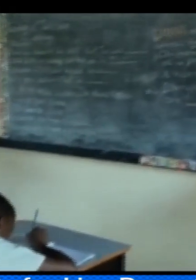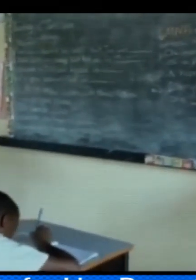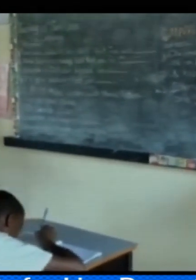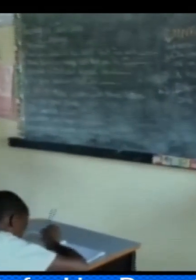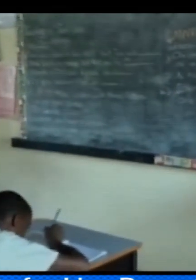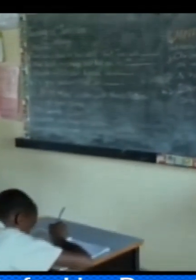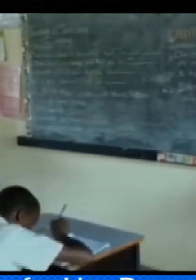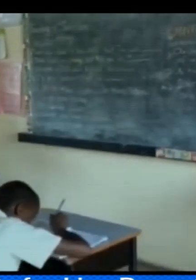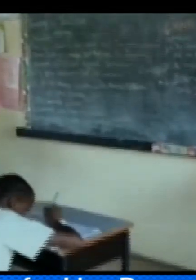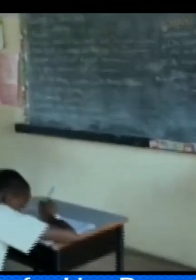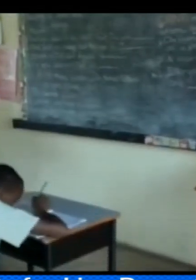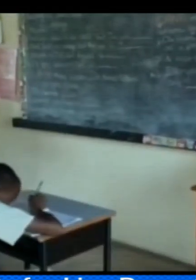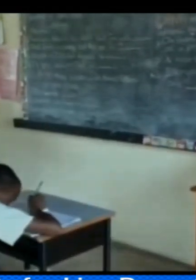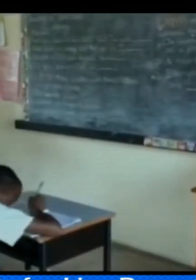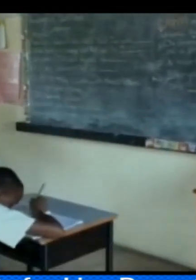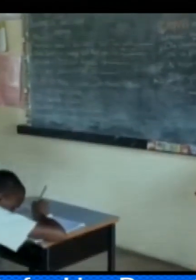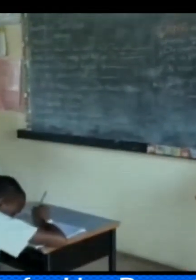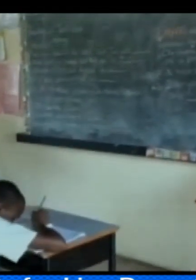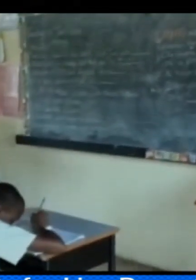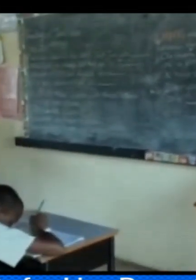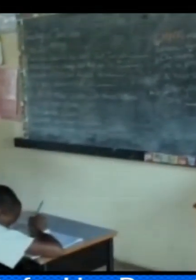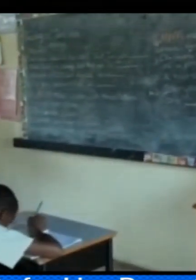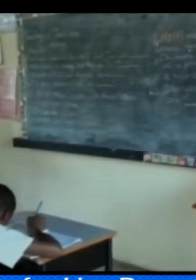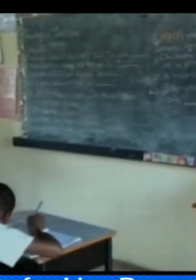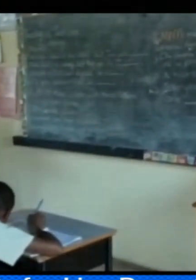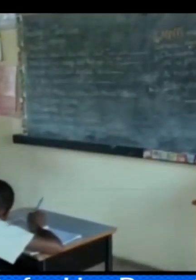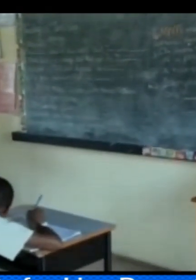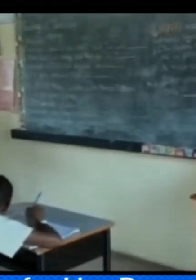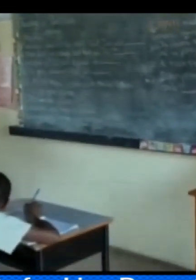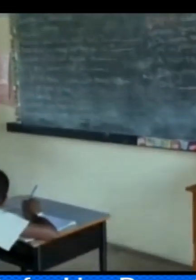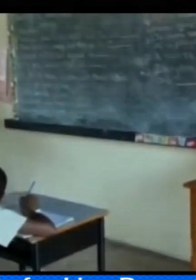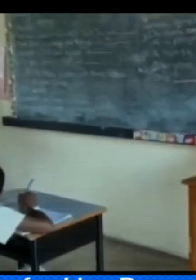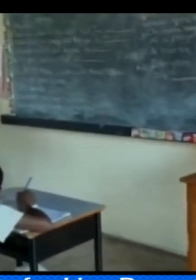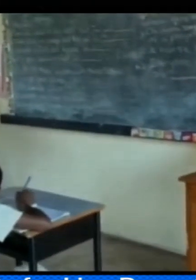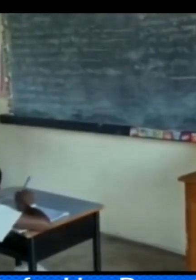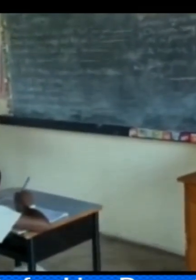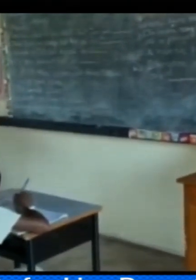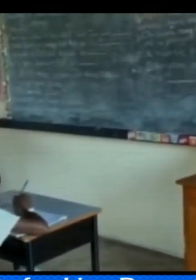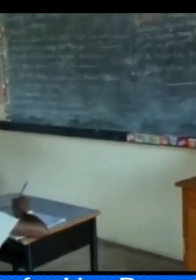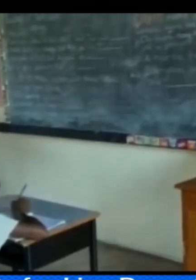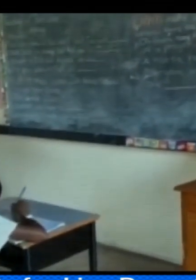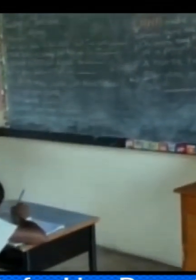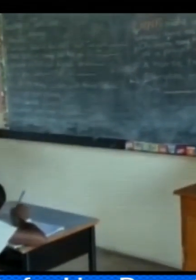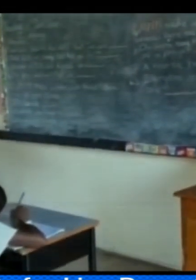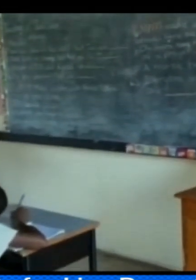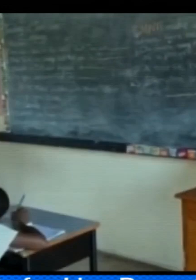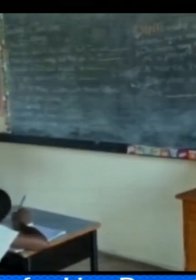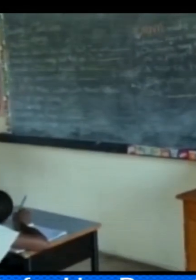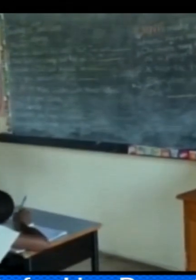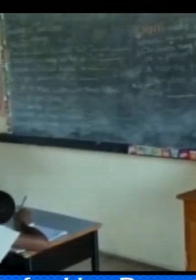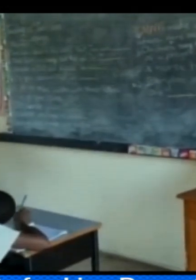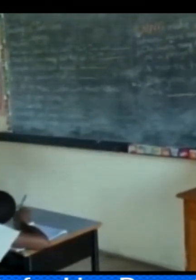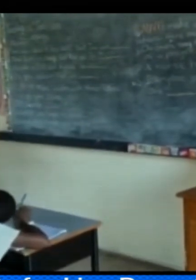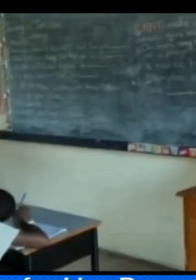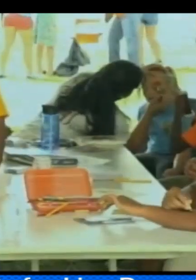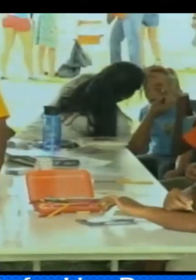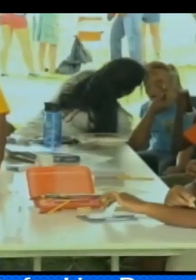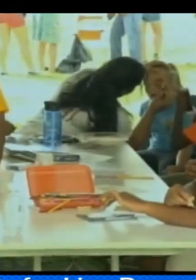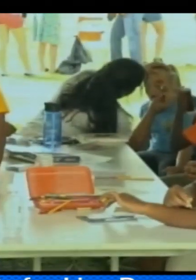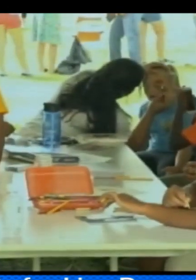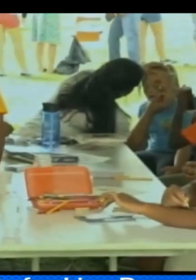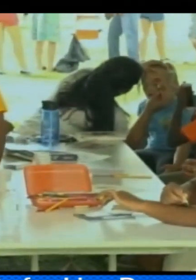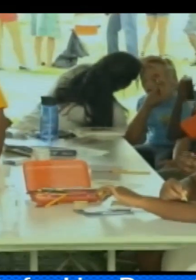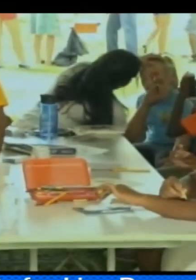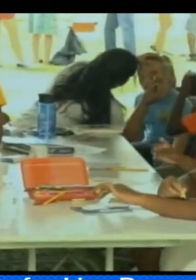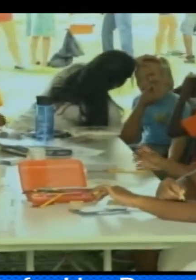this very much, and while the ministry at this time is undertaking to bring to completion about 9 different policies,